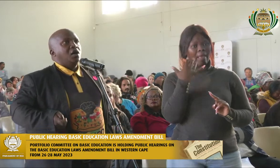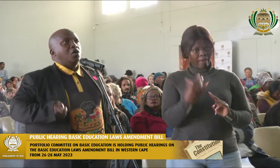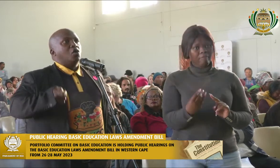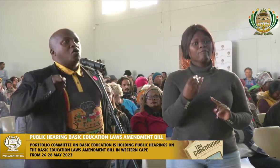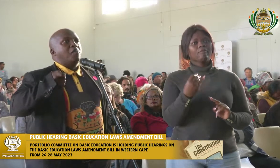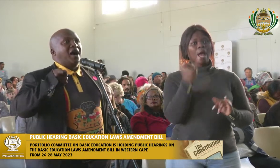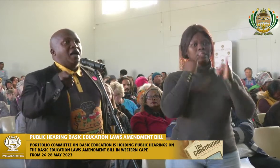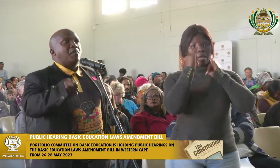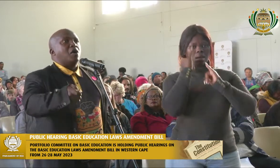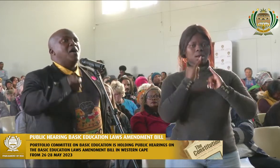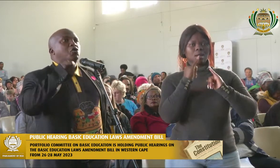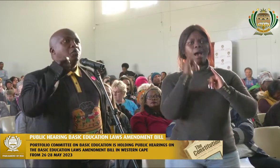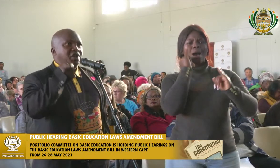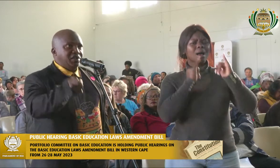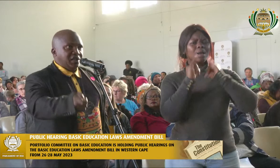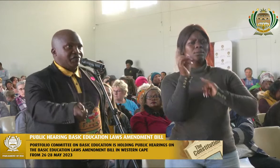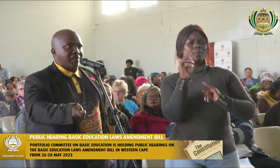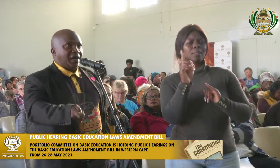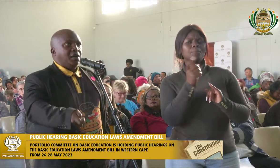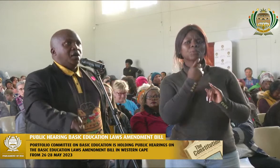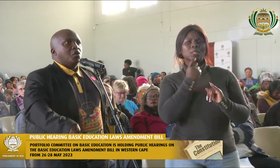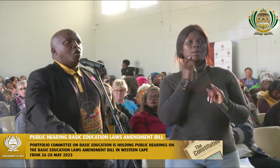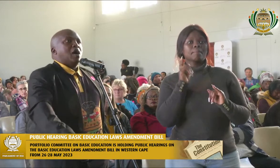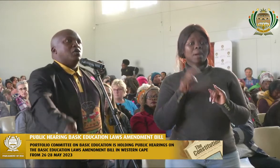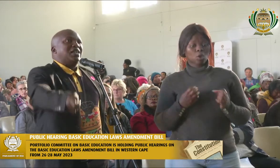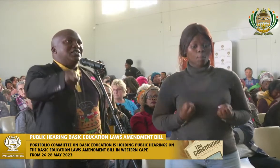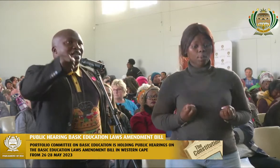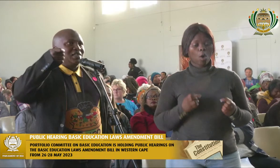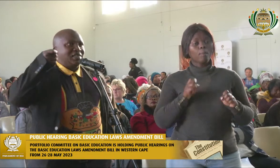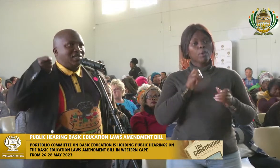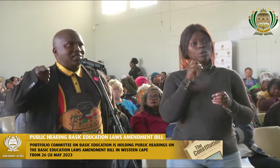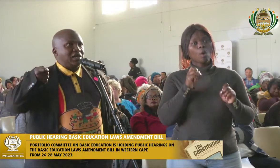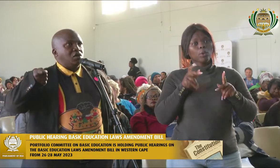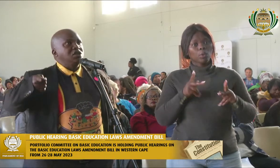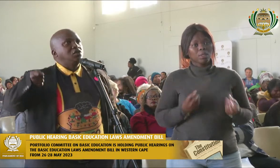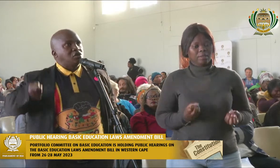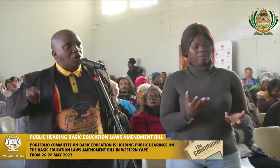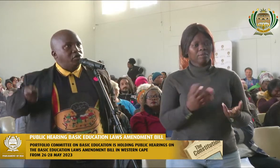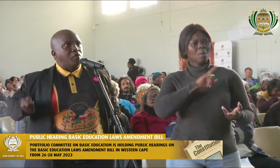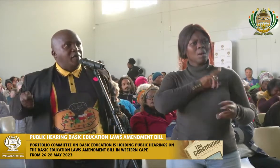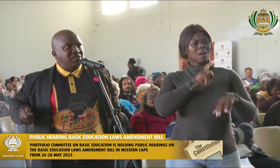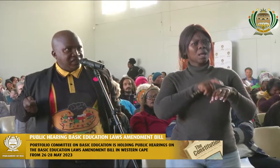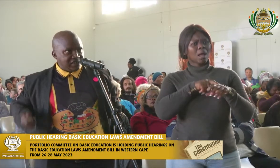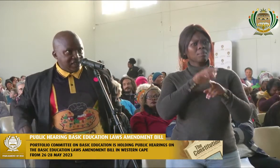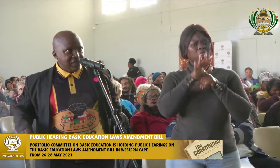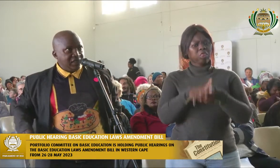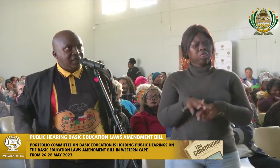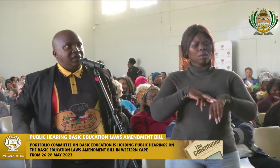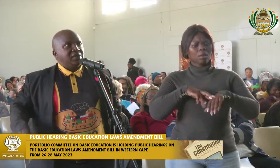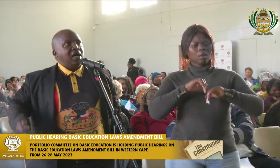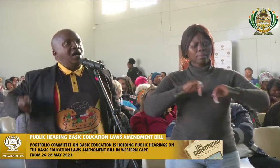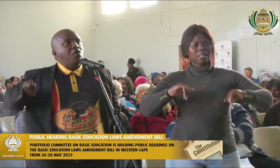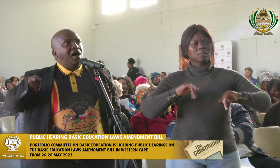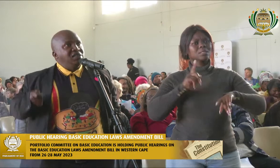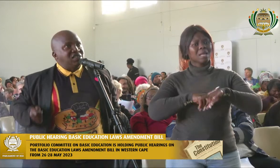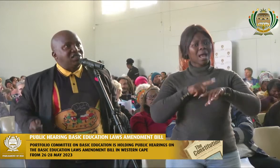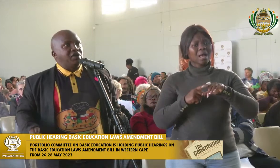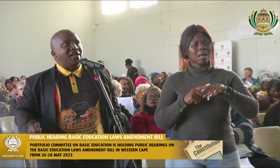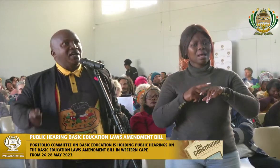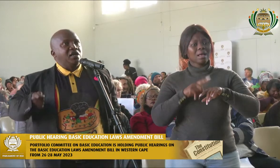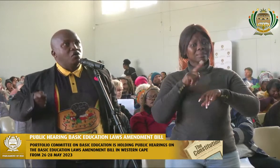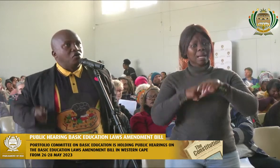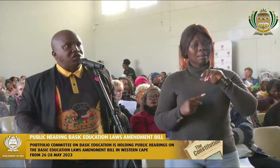elitsha lokokubana makubekho umnyinyiva kuba kwixesha lengcinezelo izinto zilolu hlobo bezingenzeki. Now